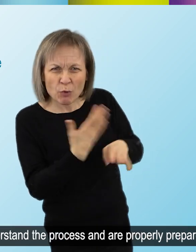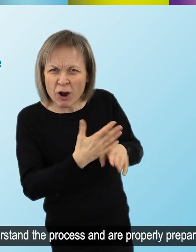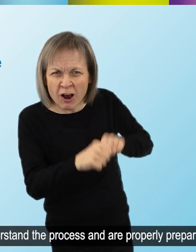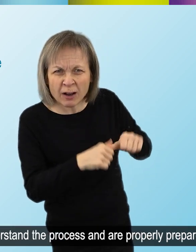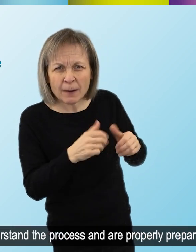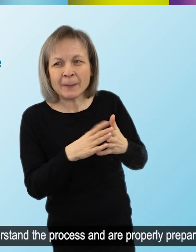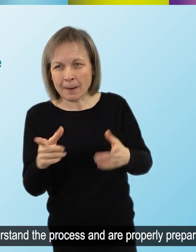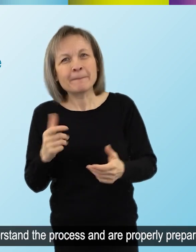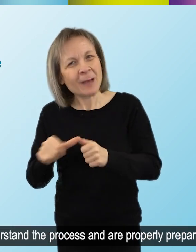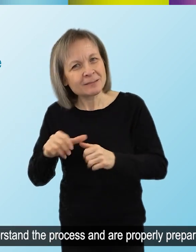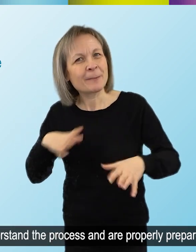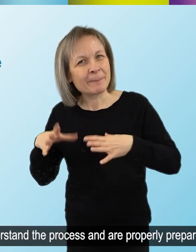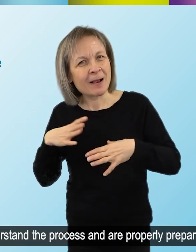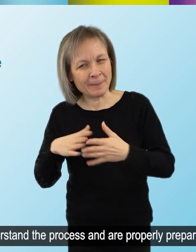process and are properly prepared.